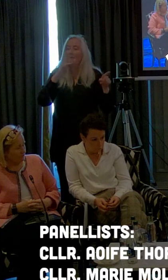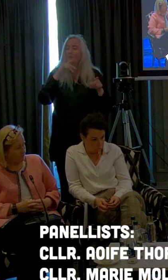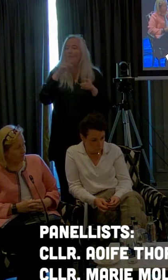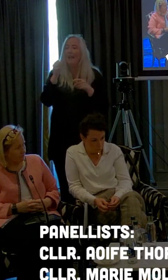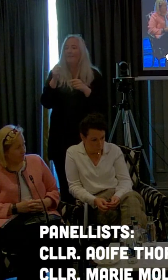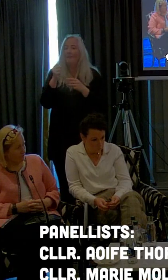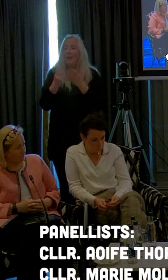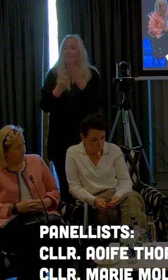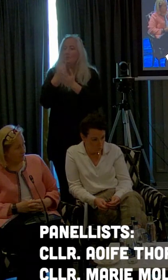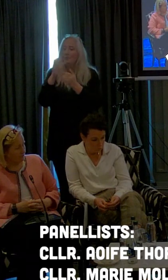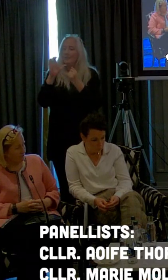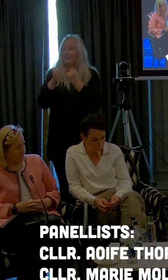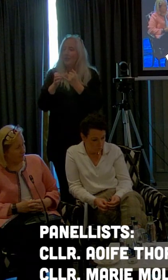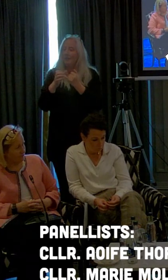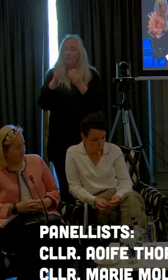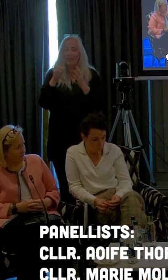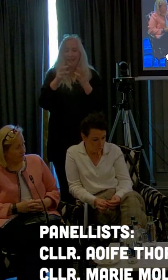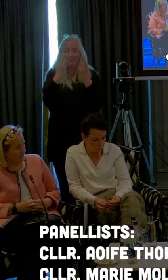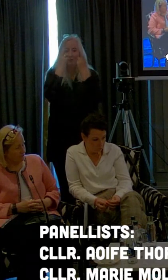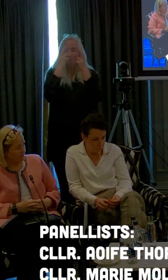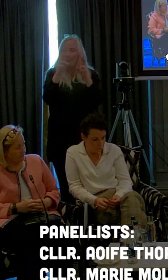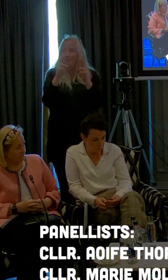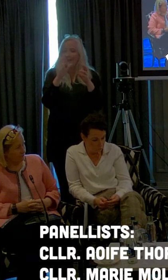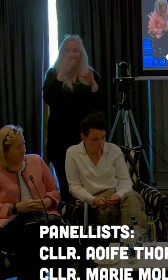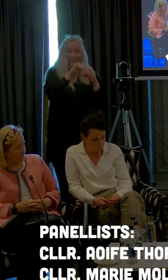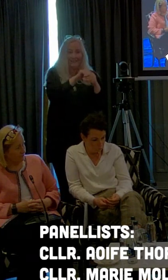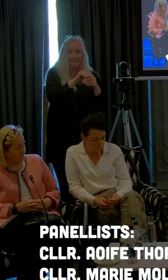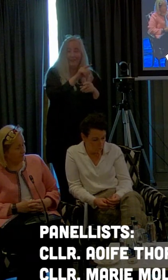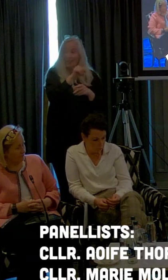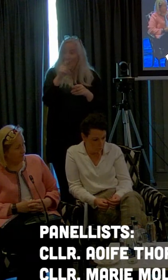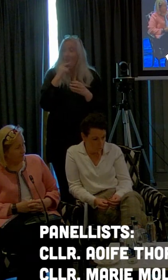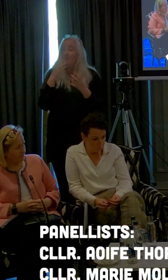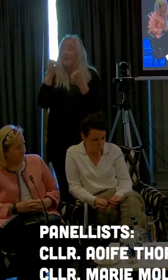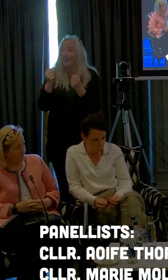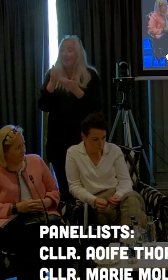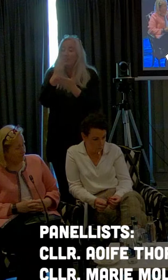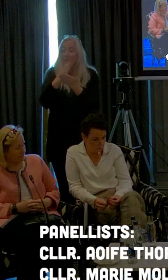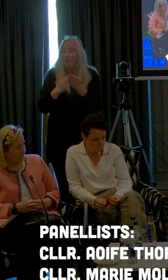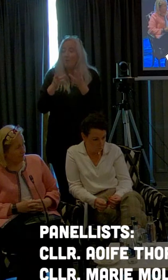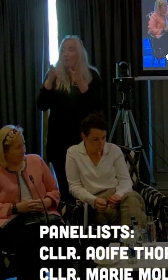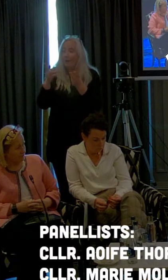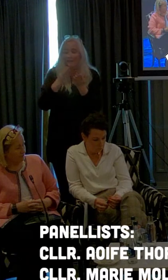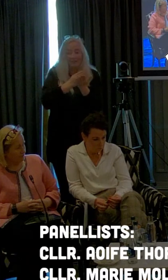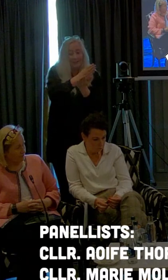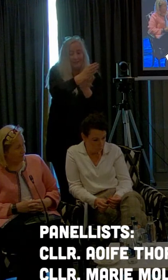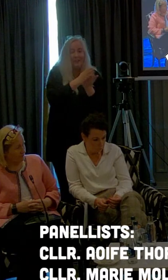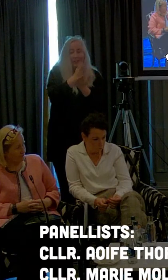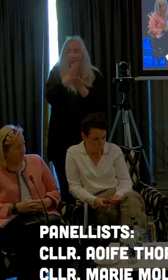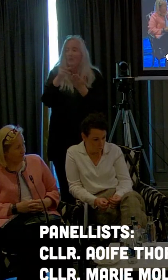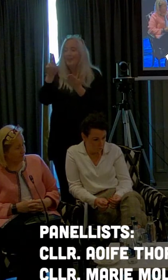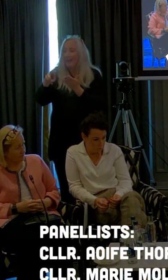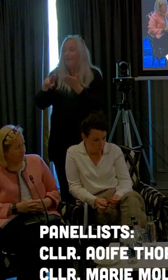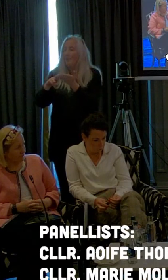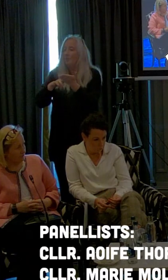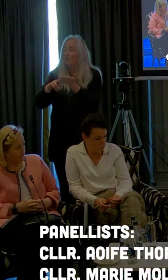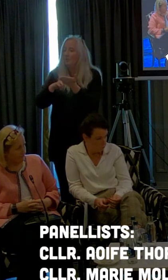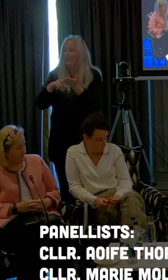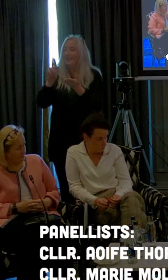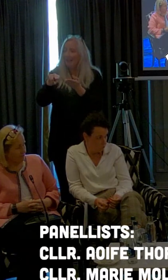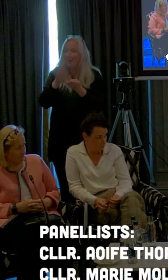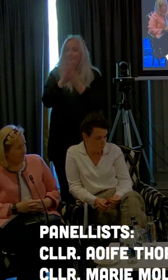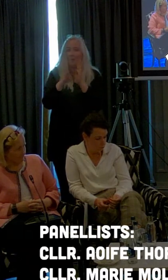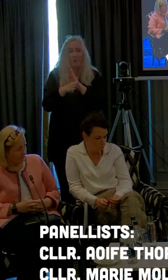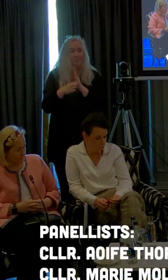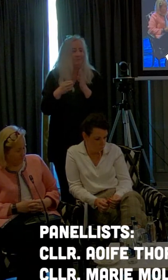something like the Kerry Education Training Board. So I suppose it's probably just say that there are some avenues or whatever that would be available to you if you did have a